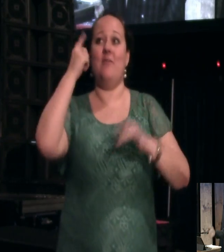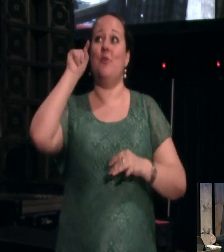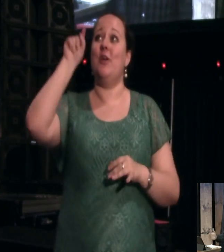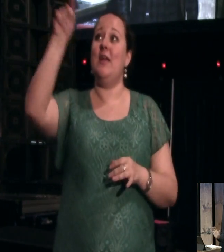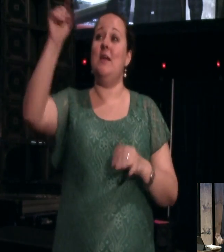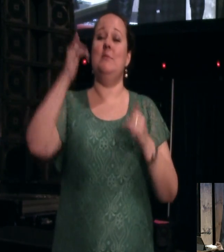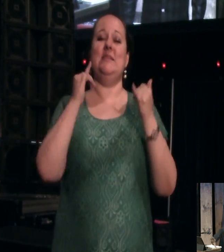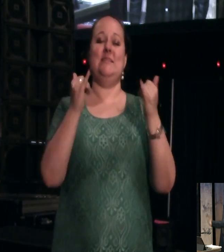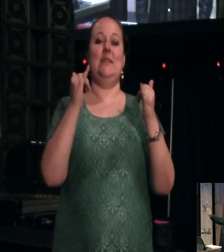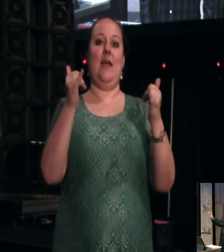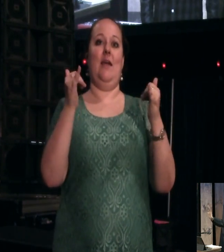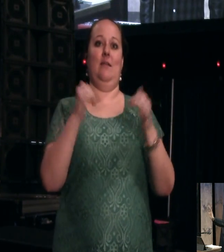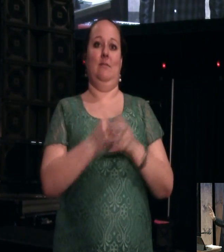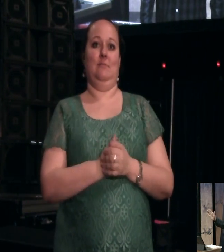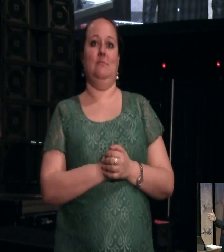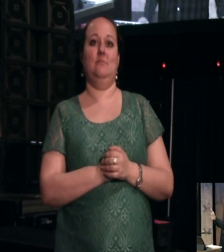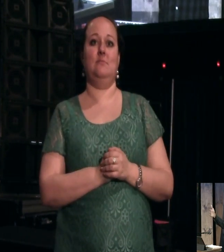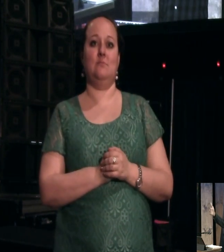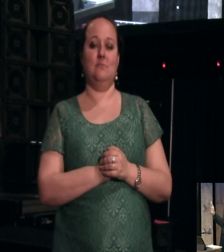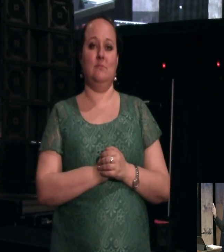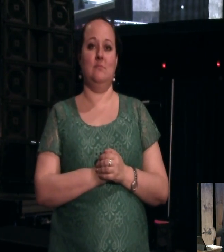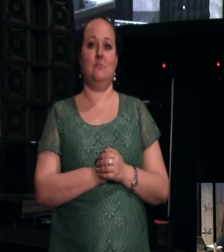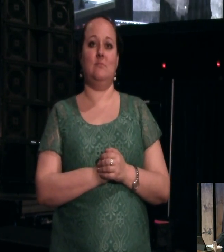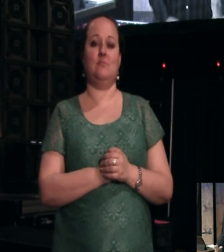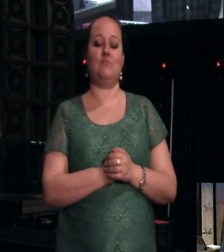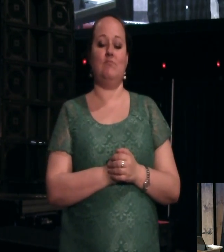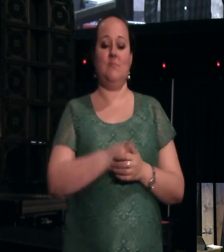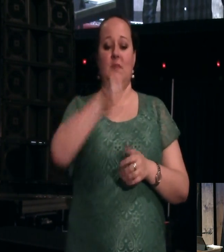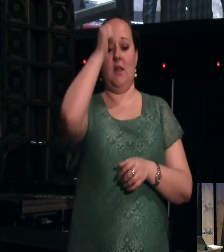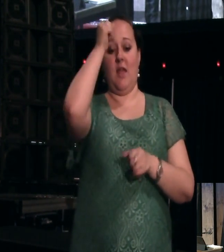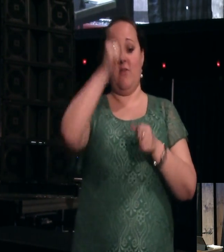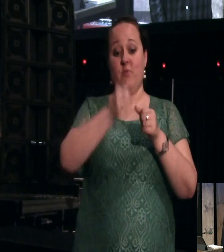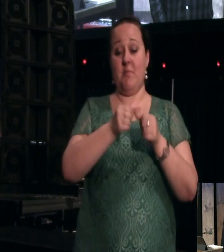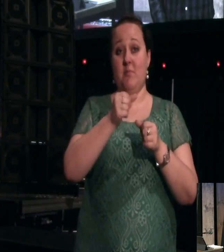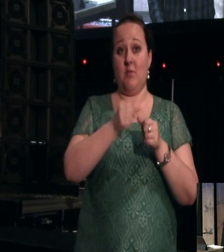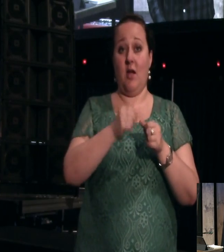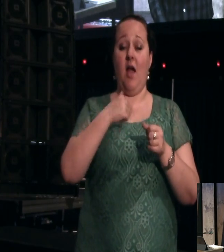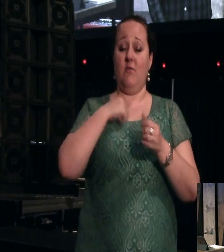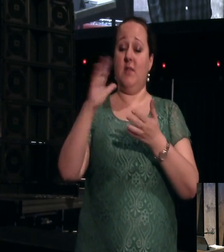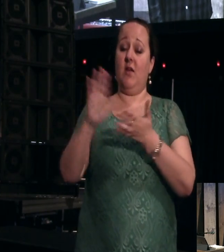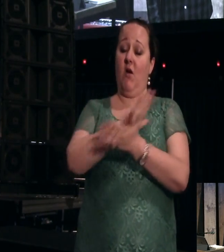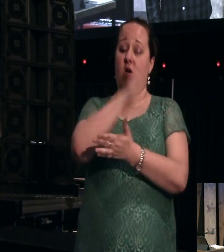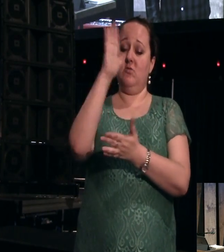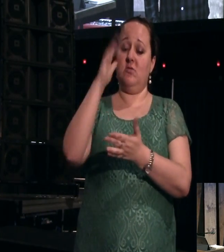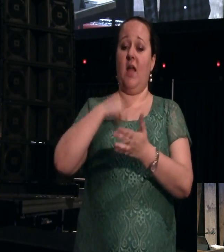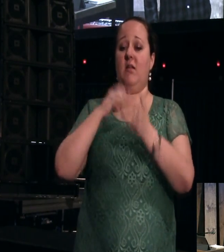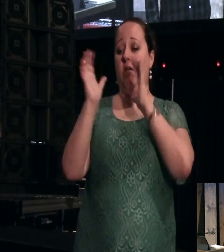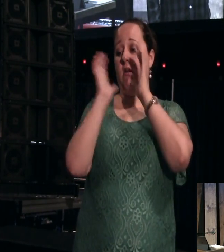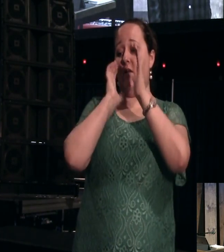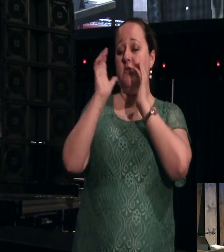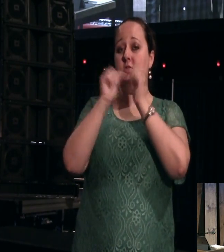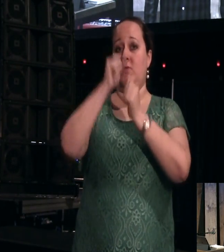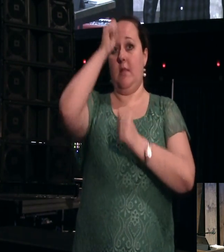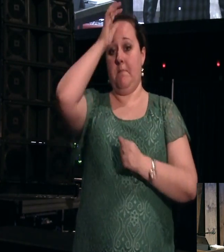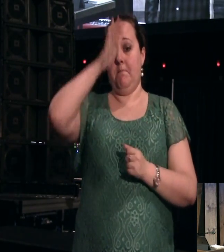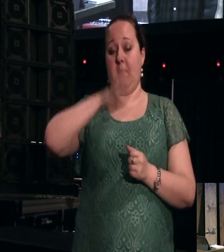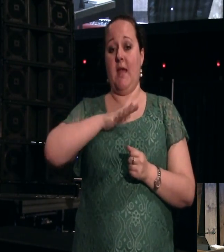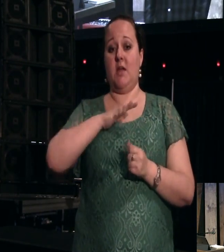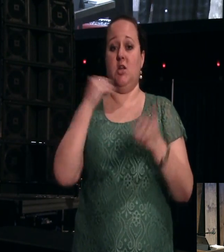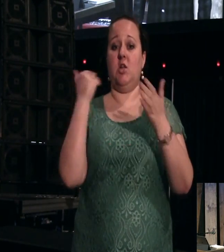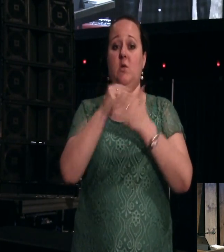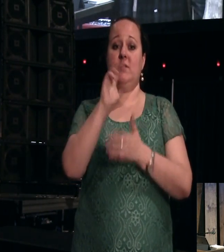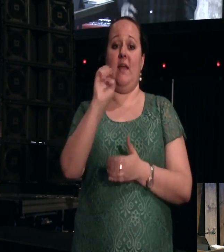Jesus today. Shine for Jesus today. I remember when I was in college, I had